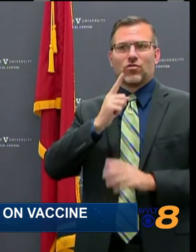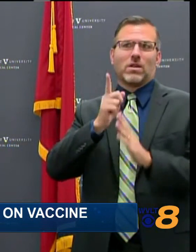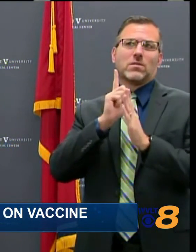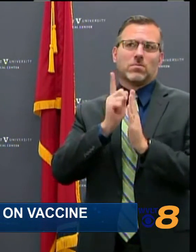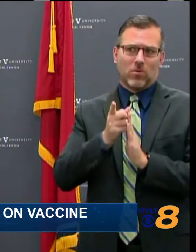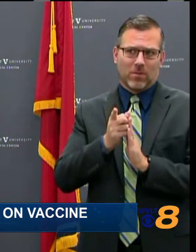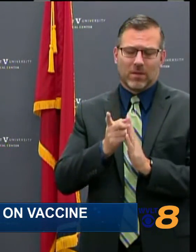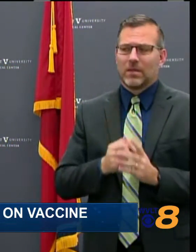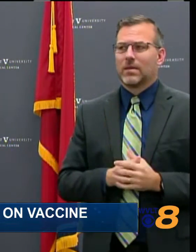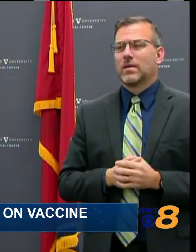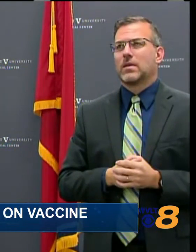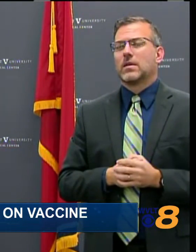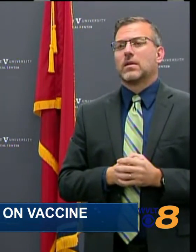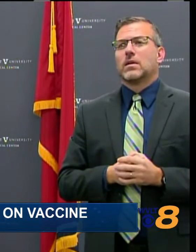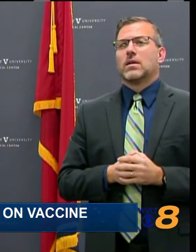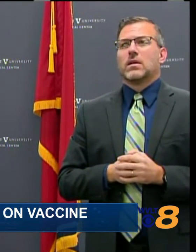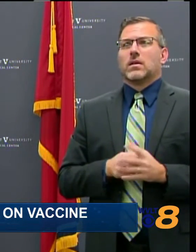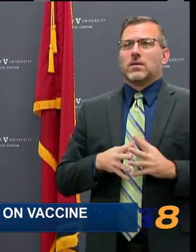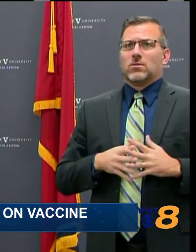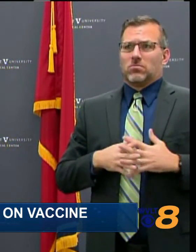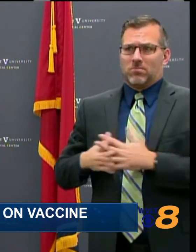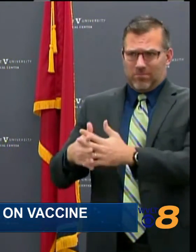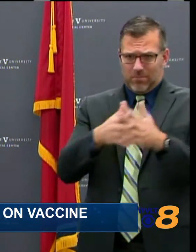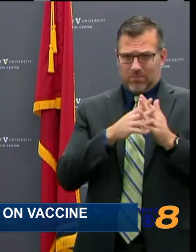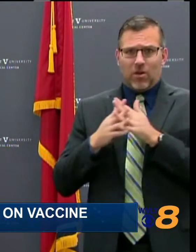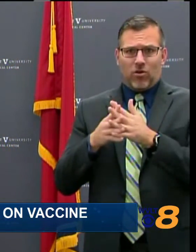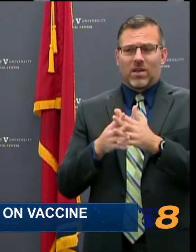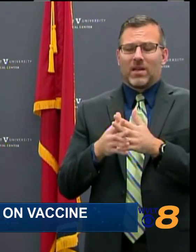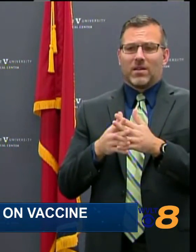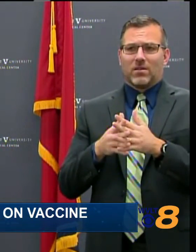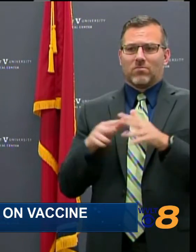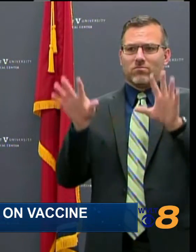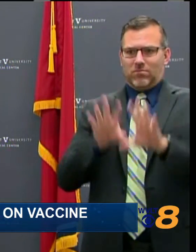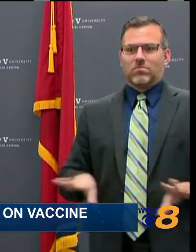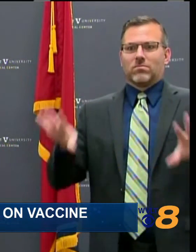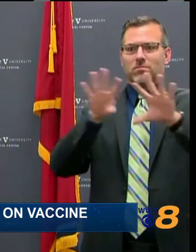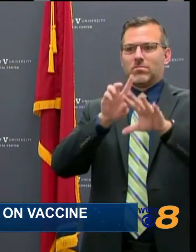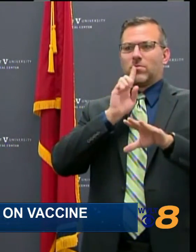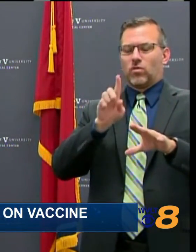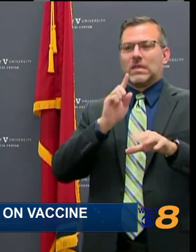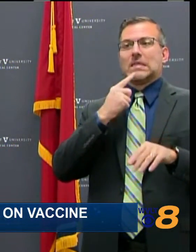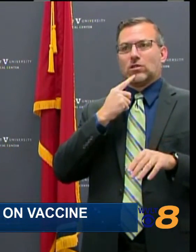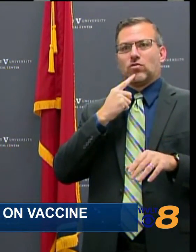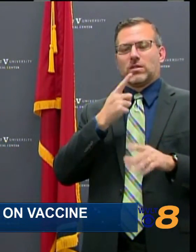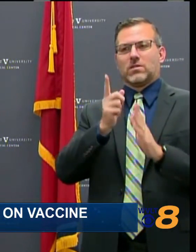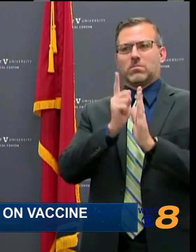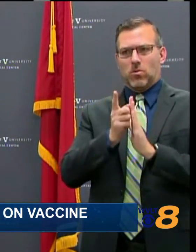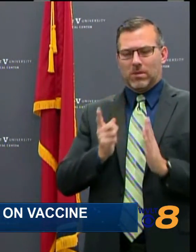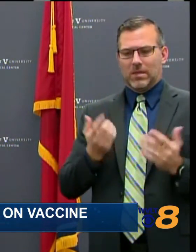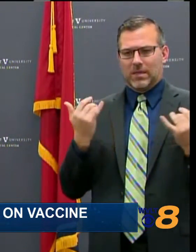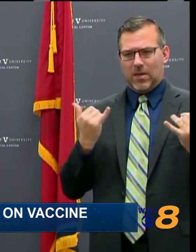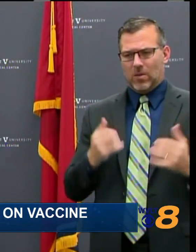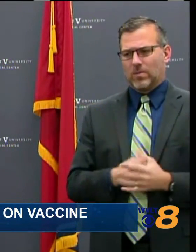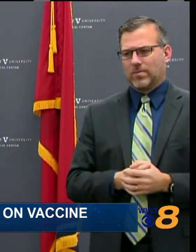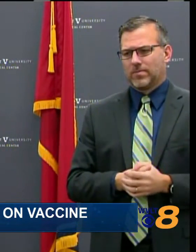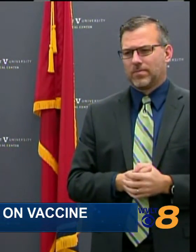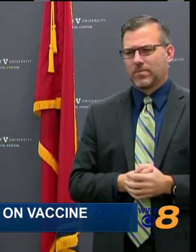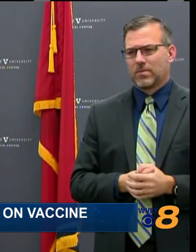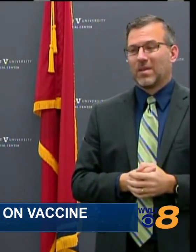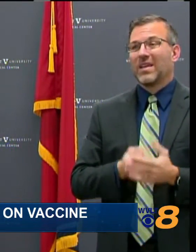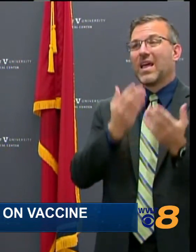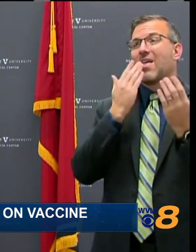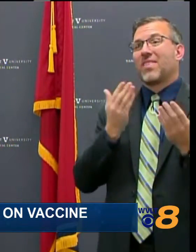pandemic. The country is in a serious moment. the effects of, in particular,